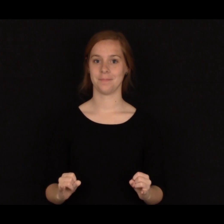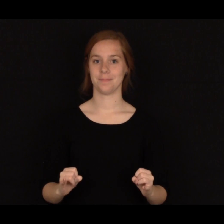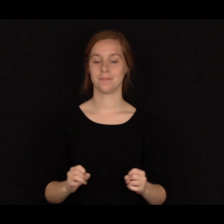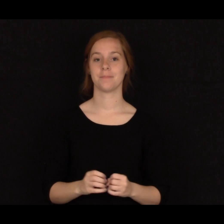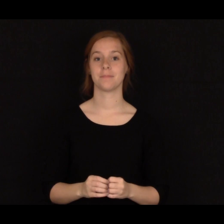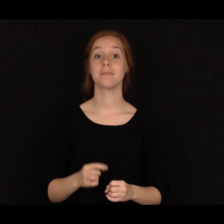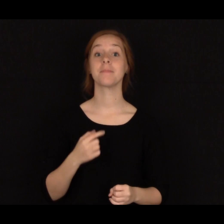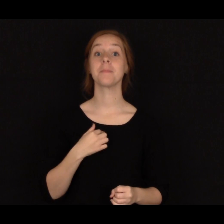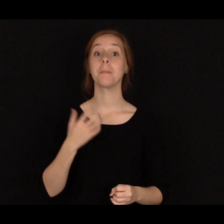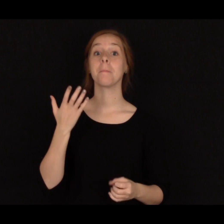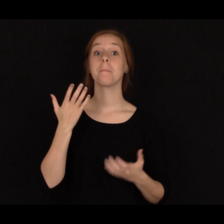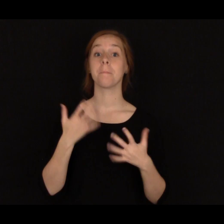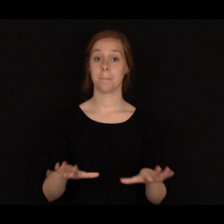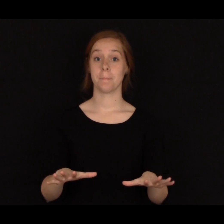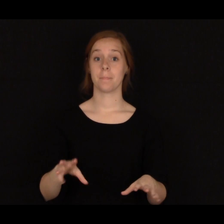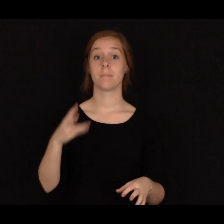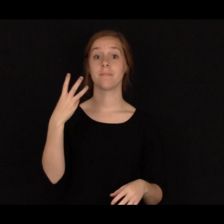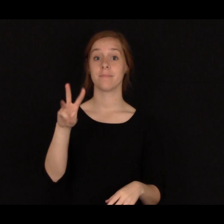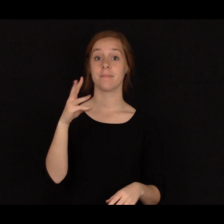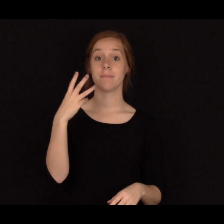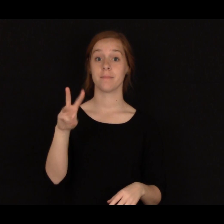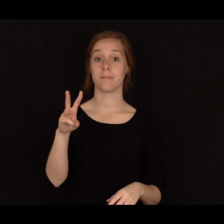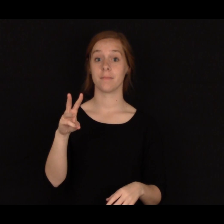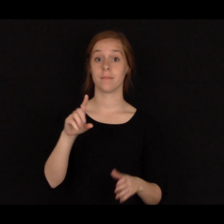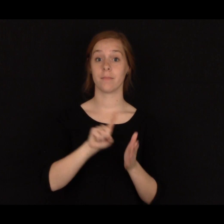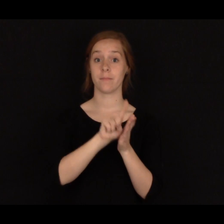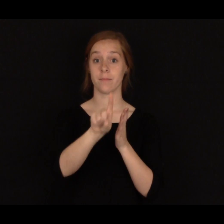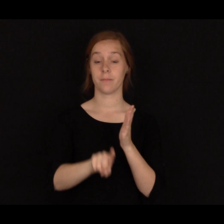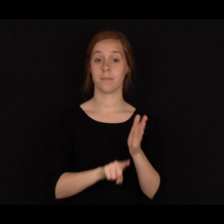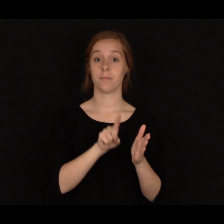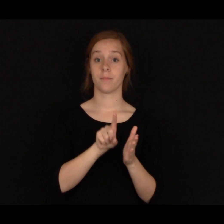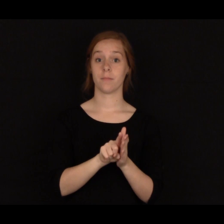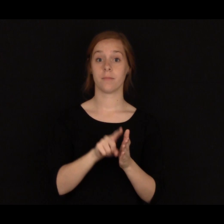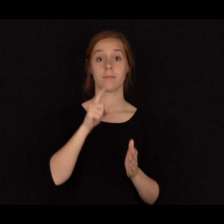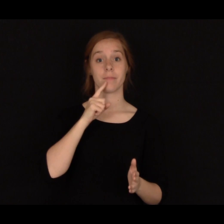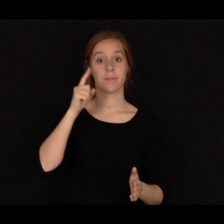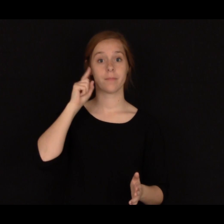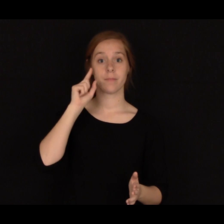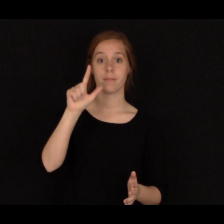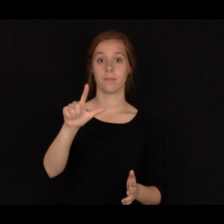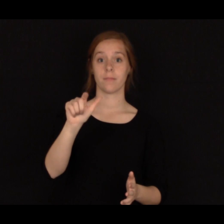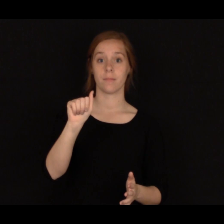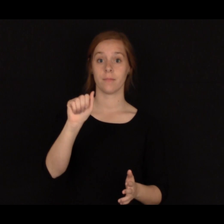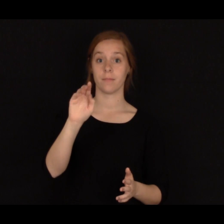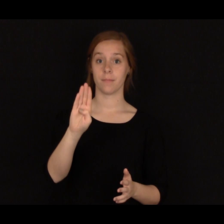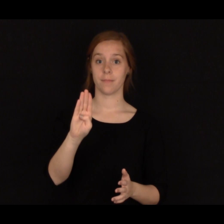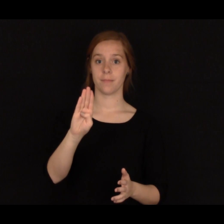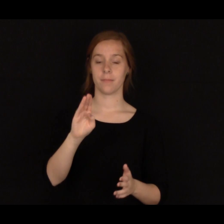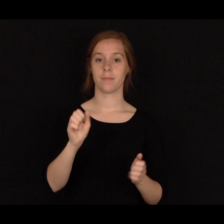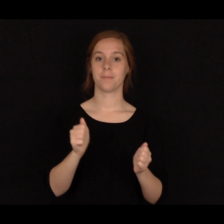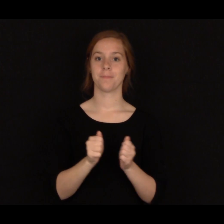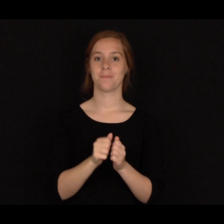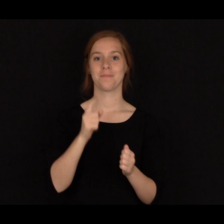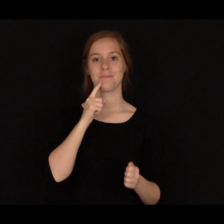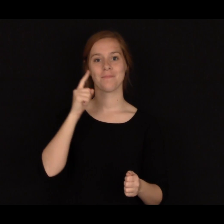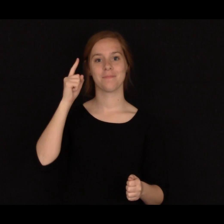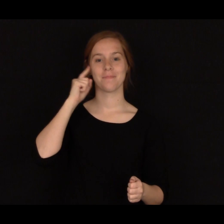I have completed 16 hours of Deaf Lab with a deaf